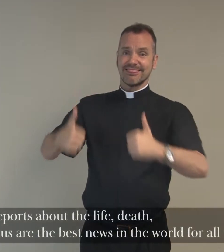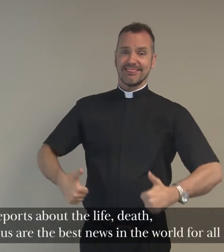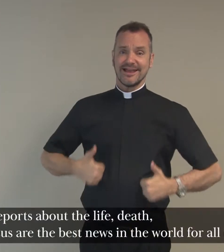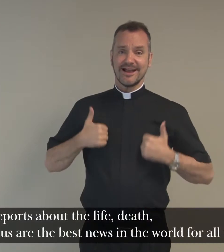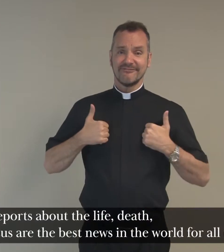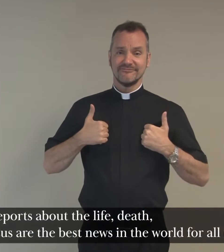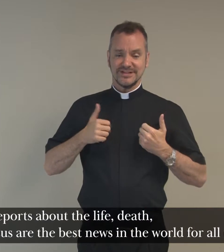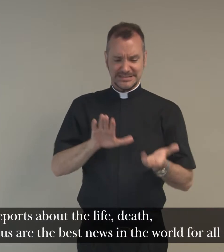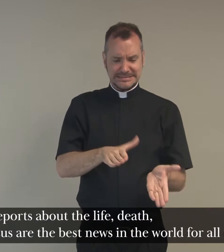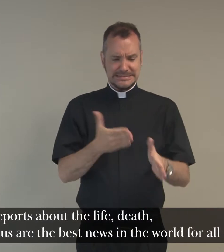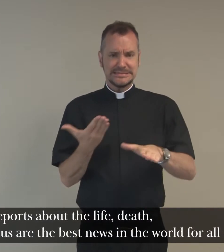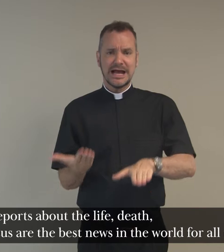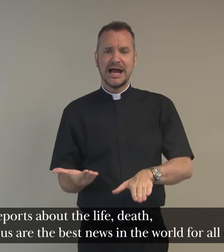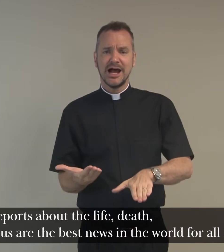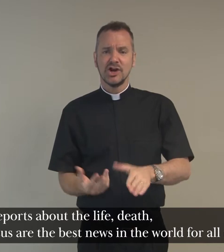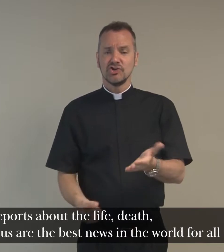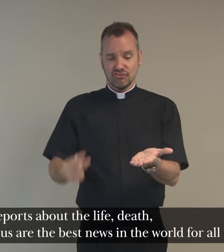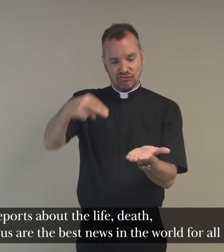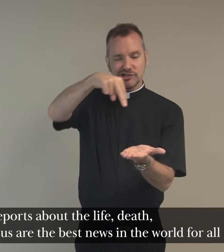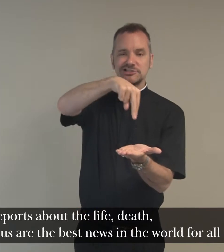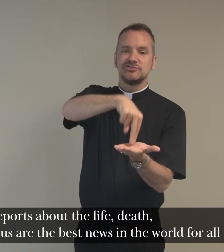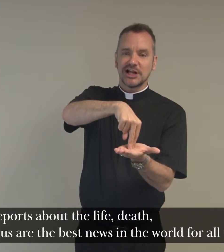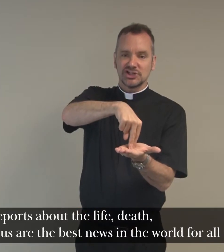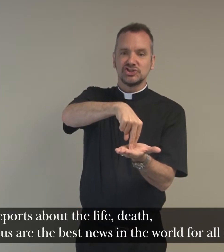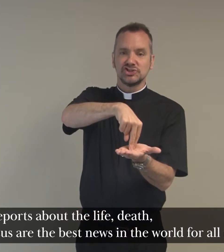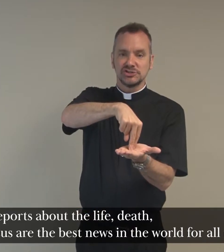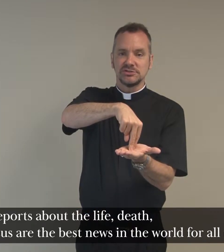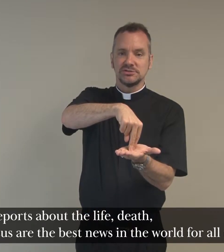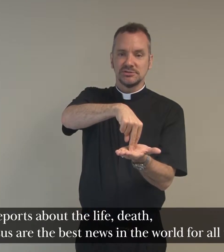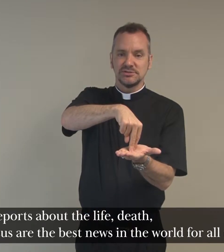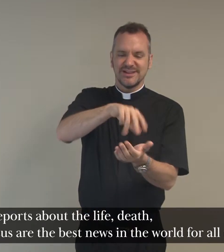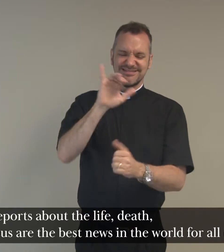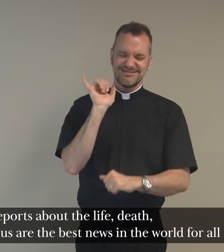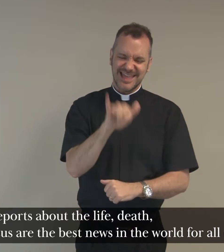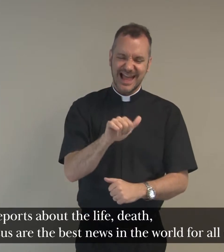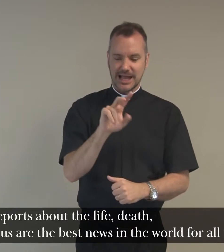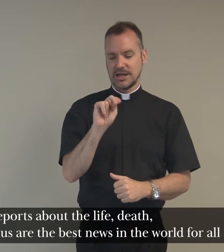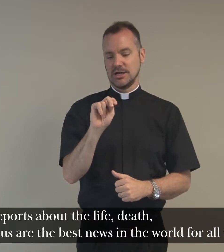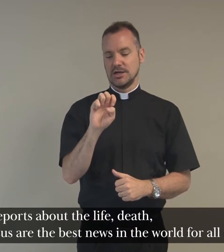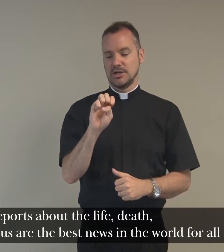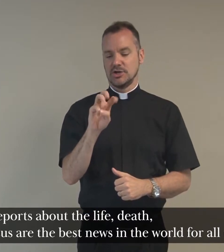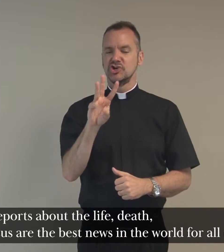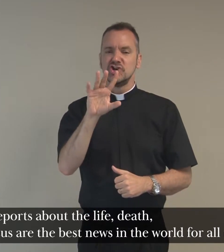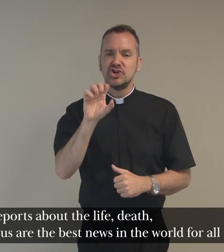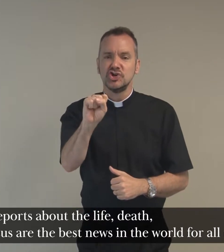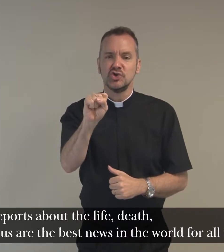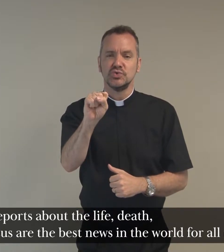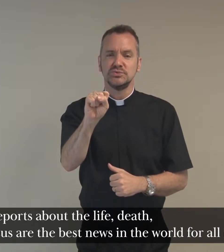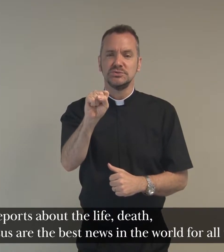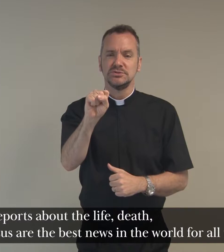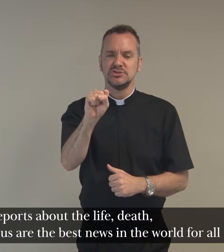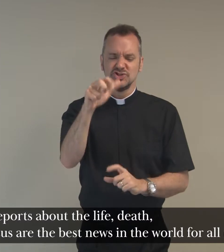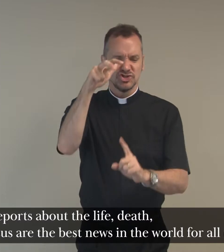The reports about the life, death, and resurrection of Jesus are the best news in the world for all time.